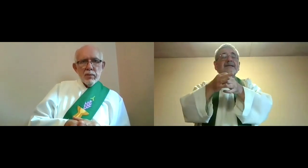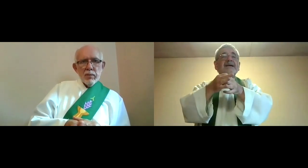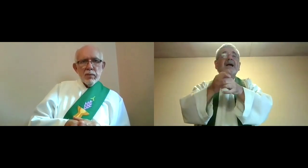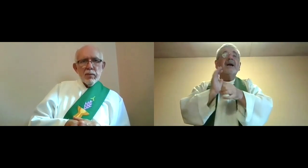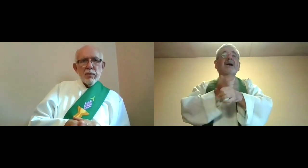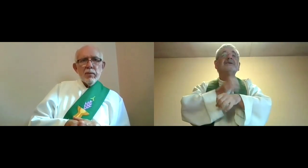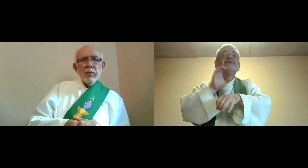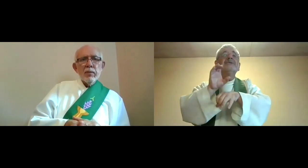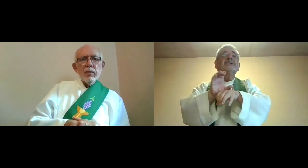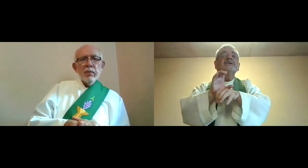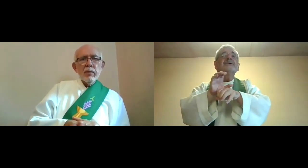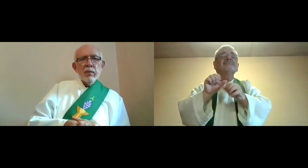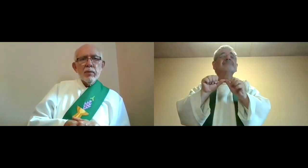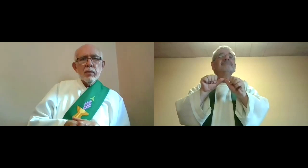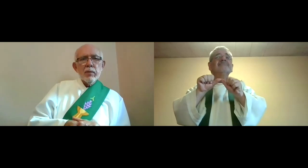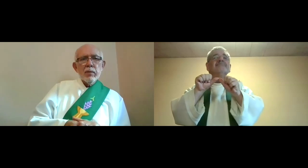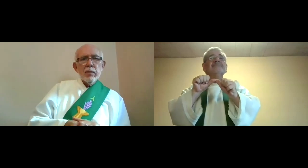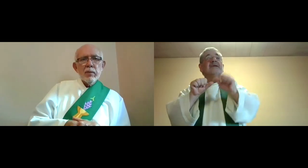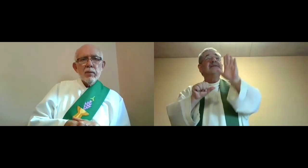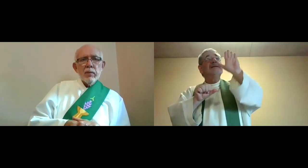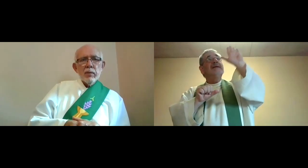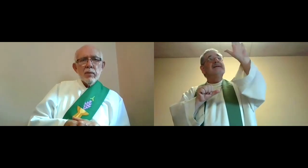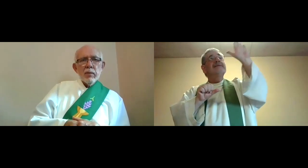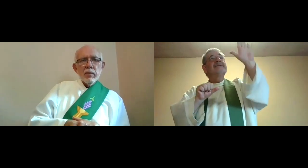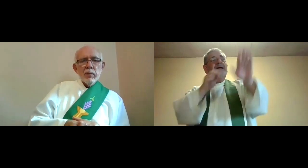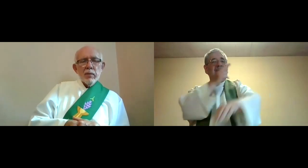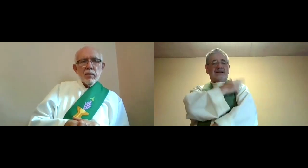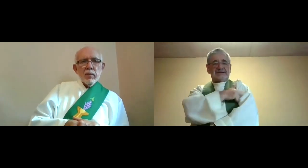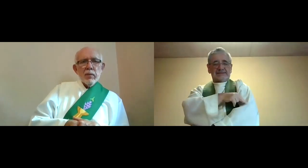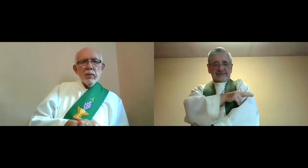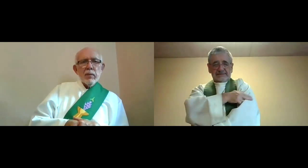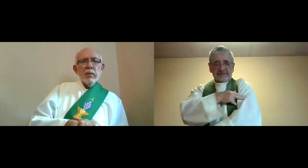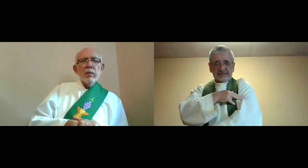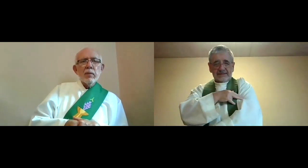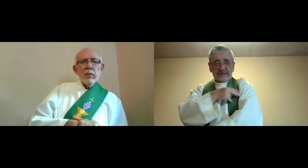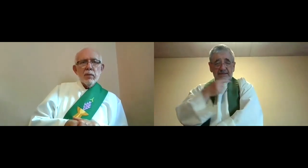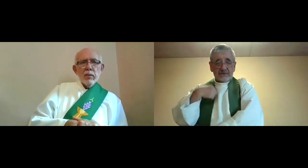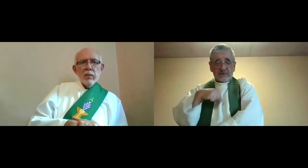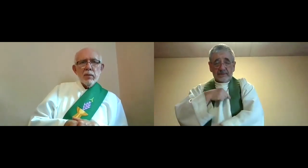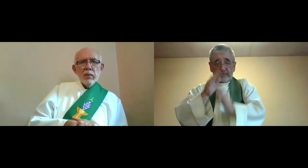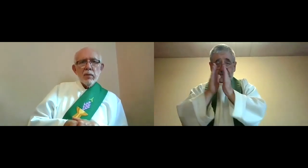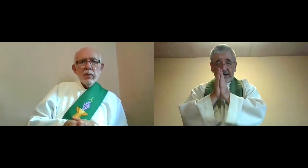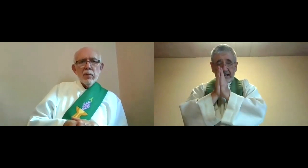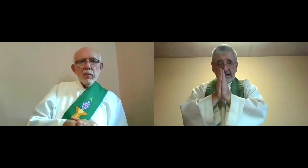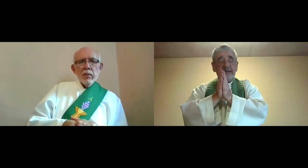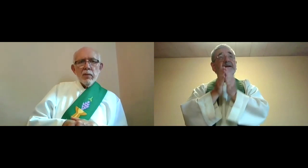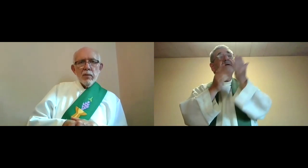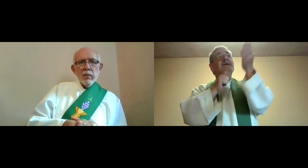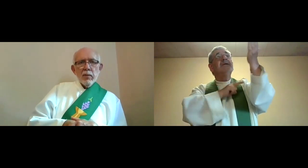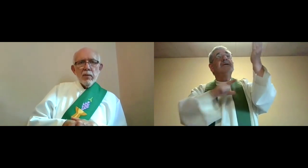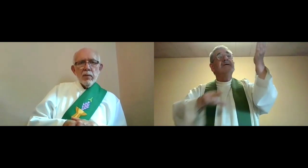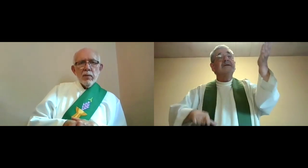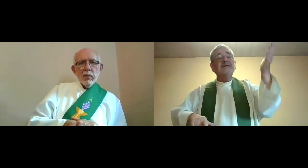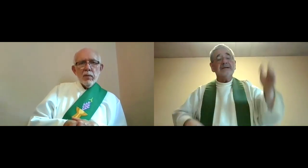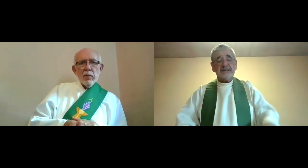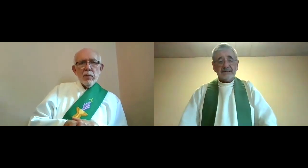to develop their faith. May our church continue to be God's hospital. We pray to the